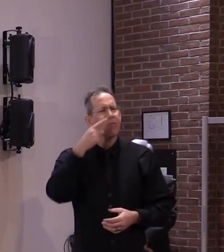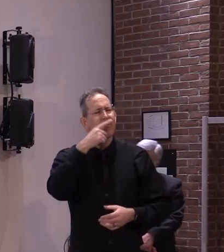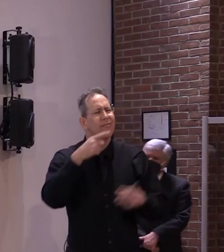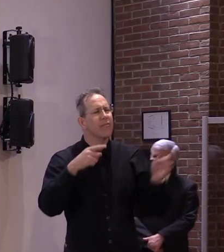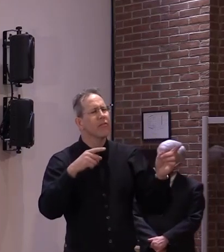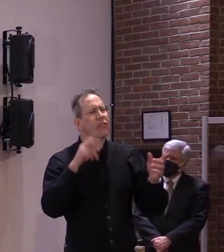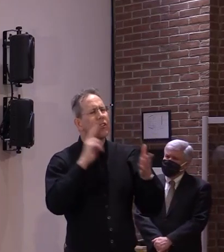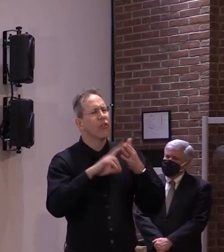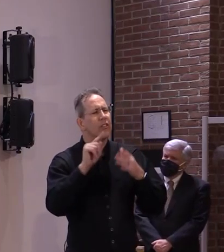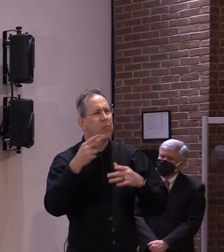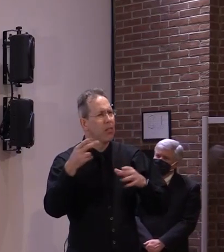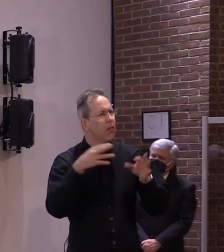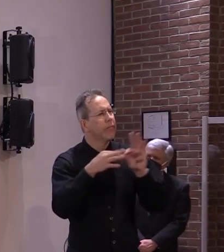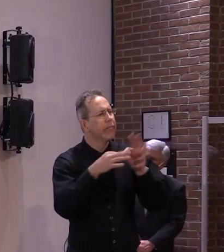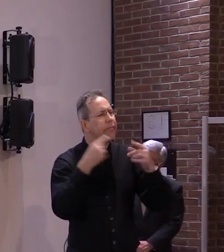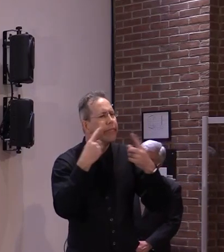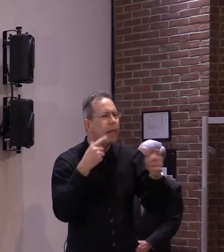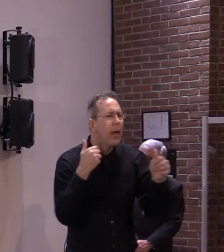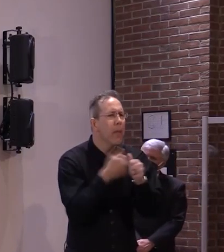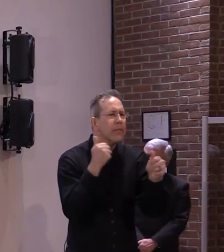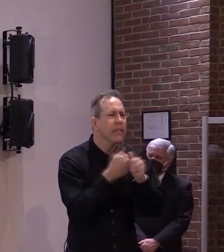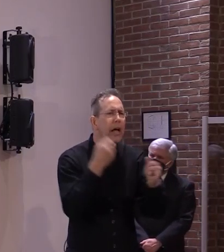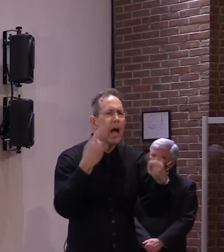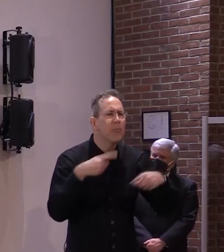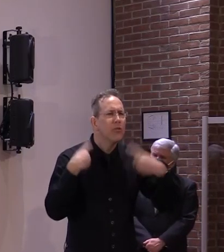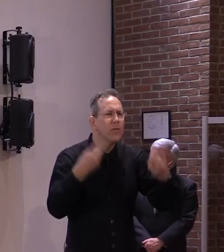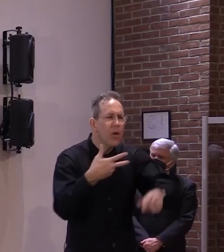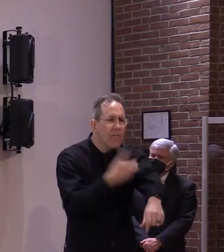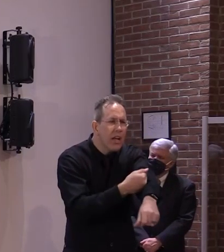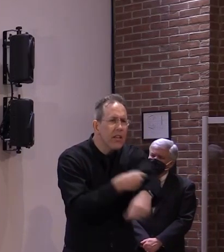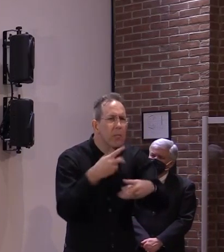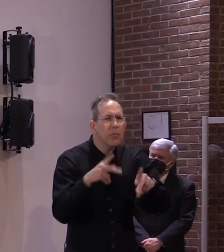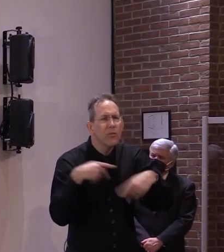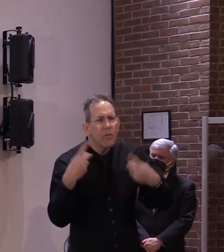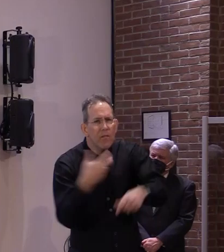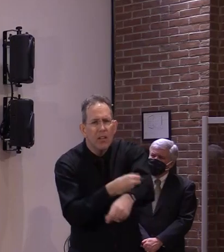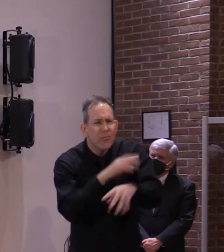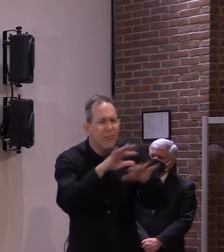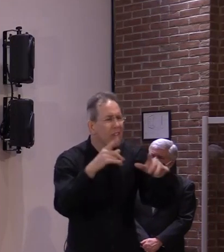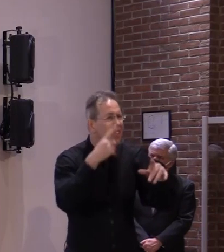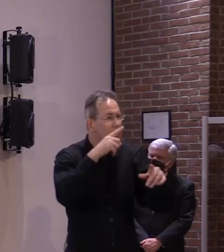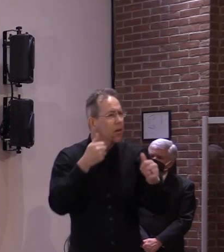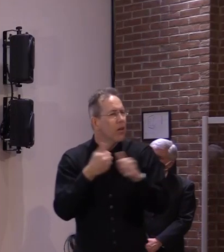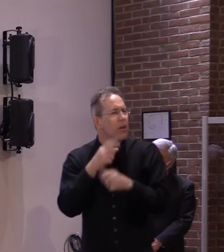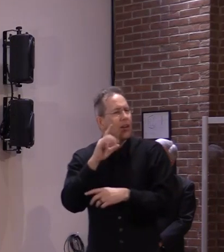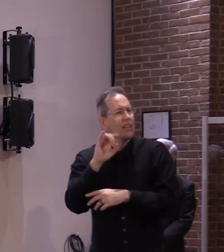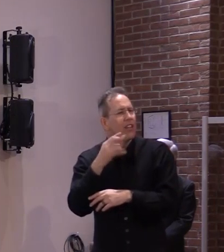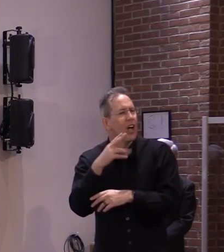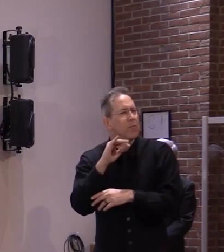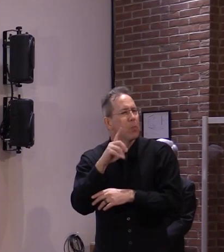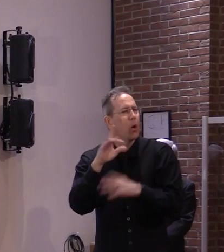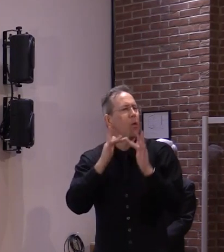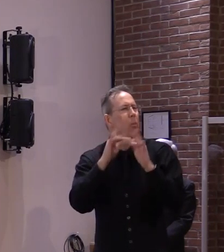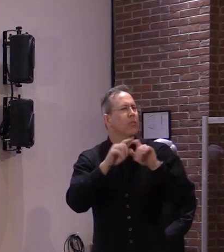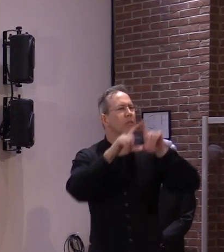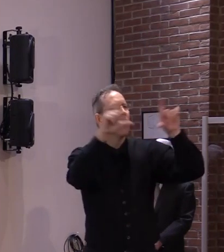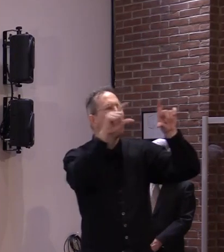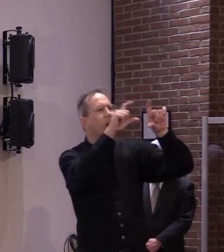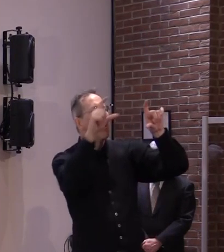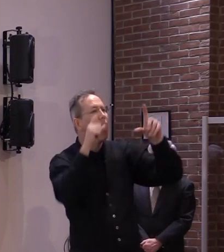part of that vaccine website that actually allows you to see sex breakdown, age breakdown,